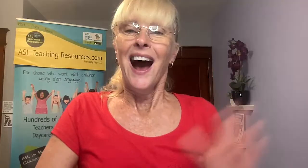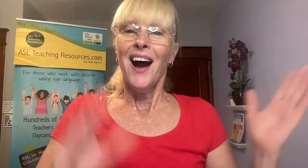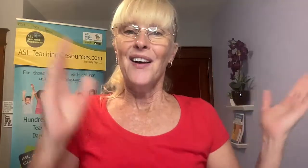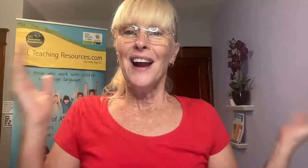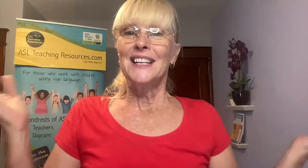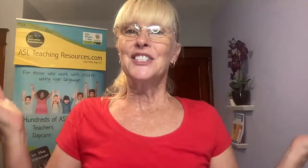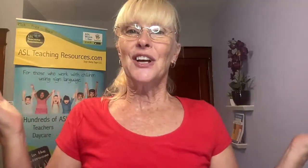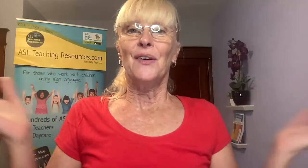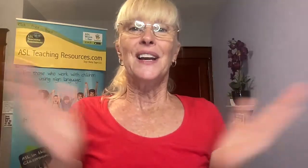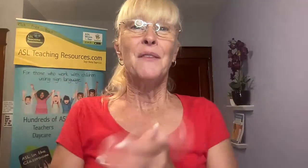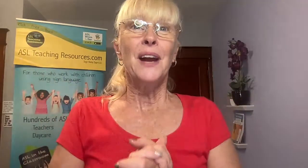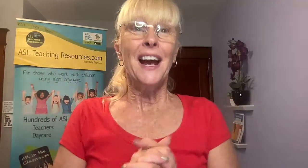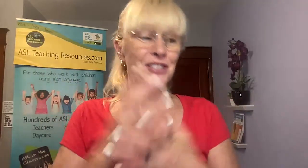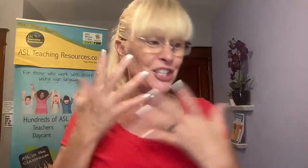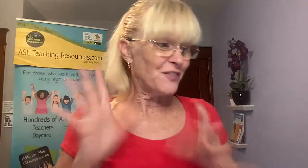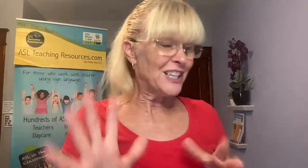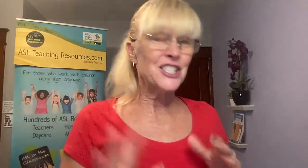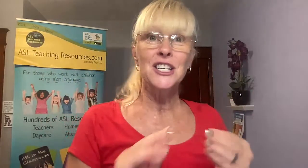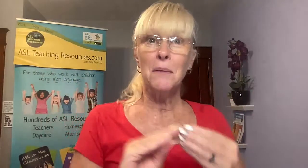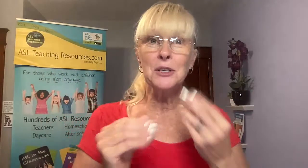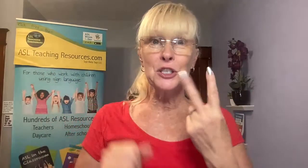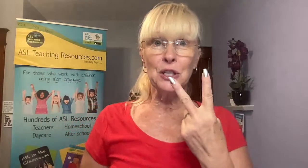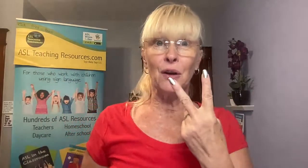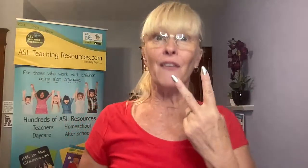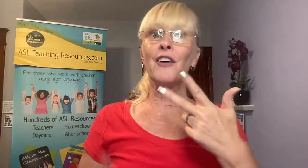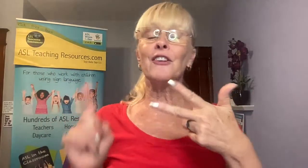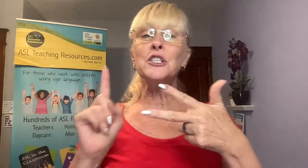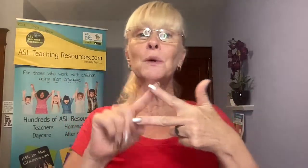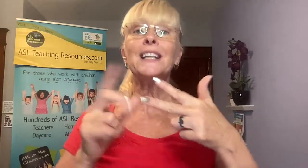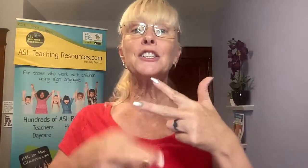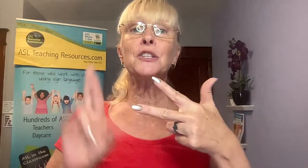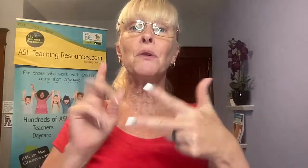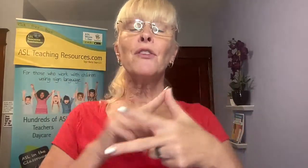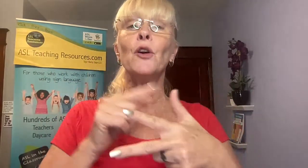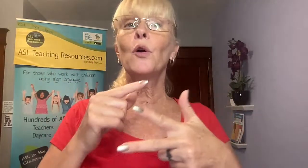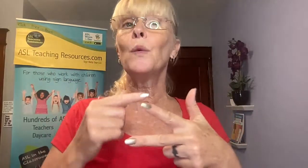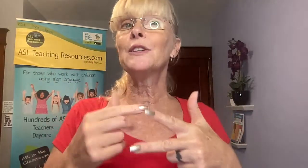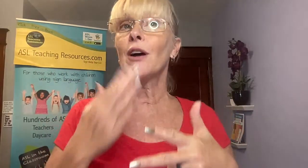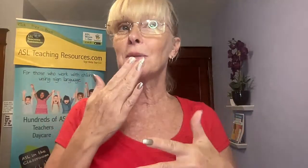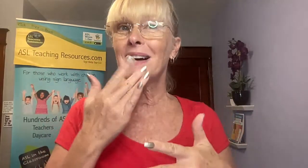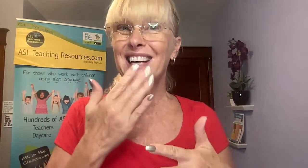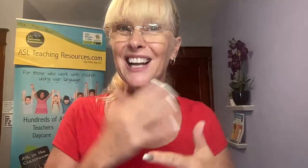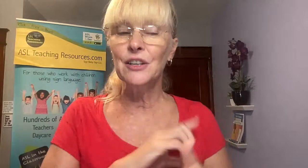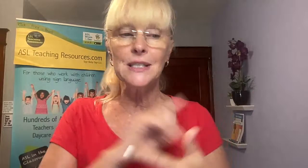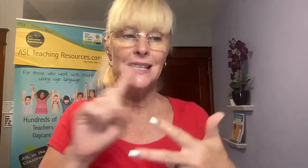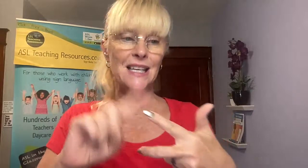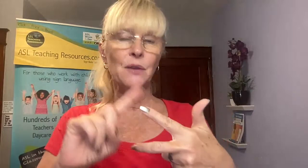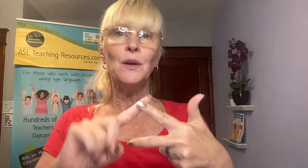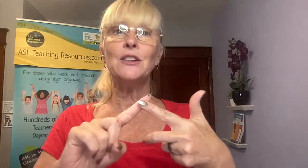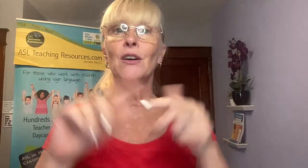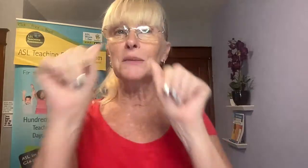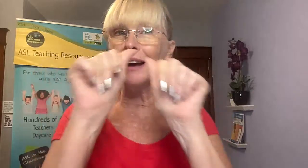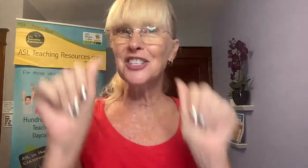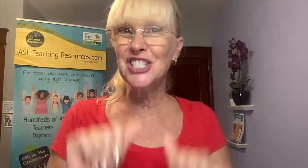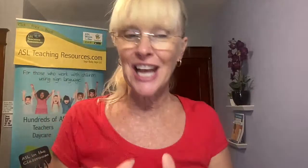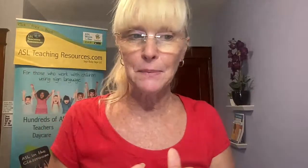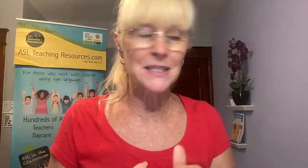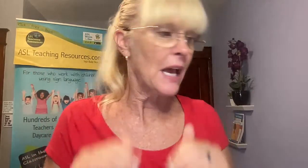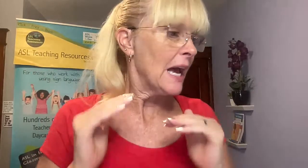All right, so we have just finished number 2. The first one, and just review, we talked about colors, then we talked about shapes.